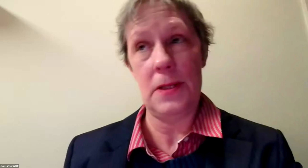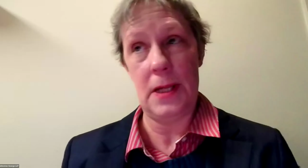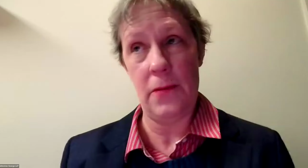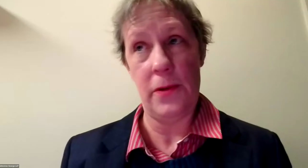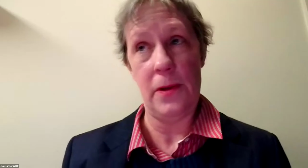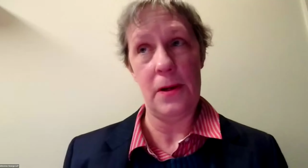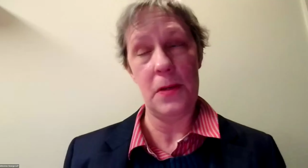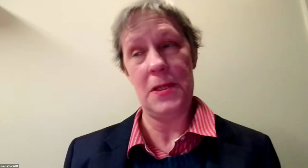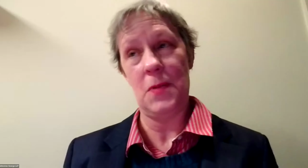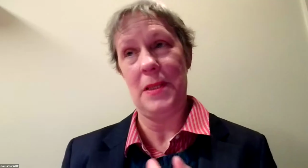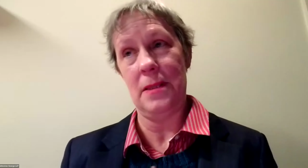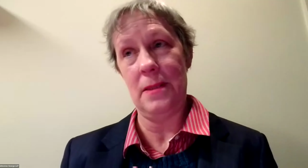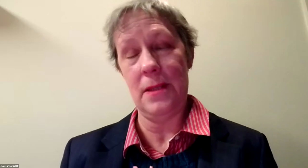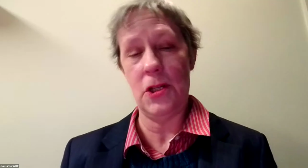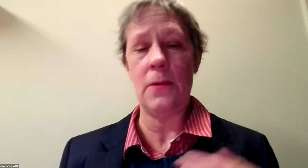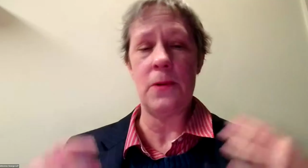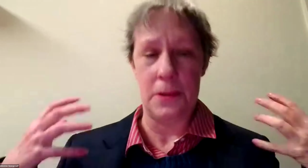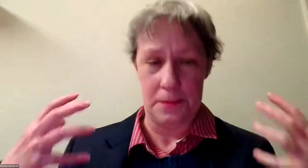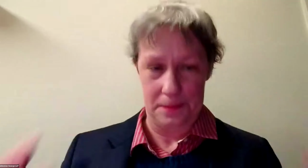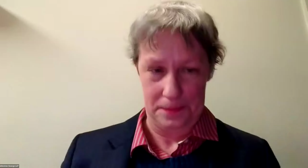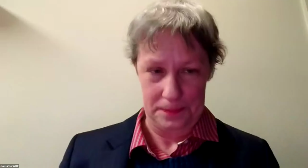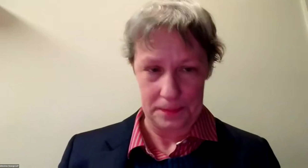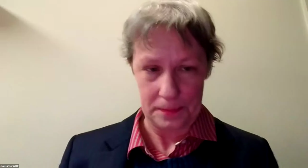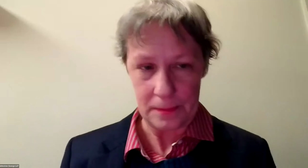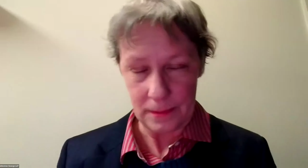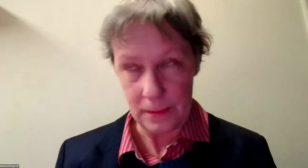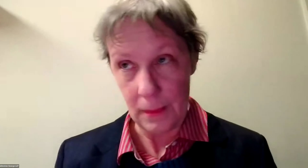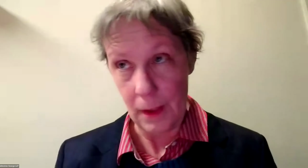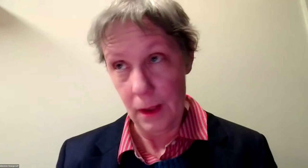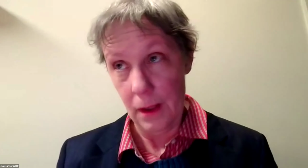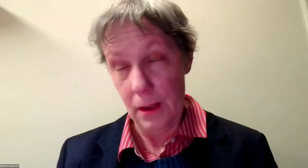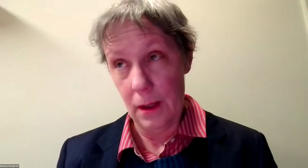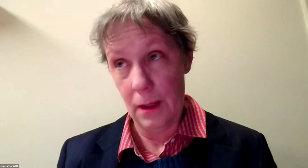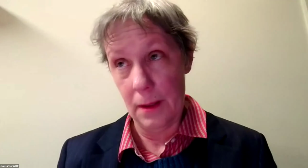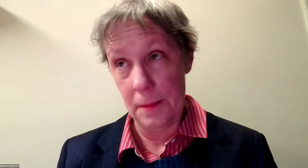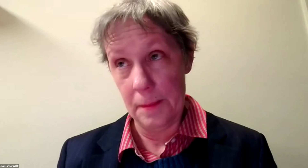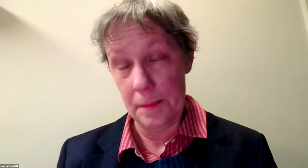argument, well, there are several arguments, but the general